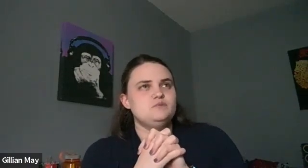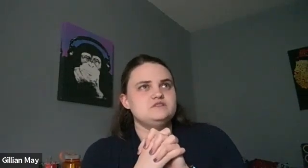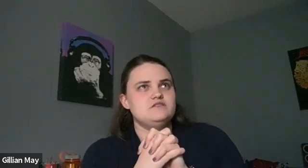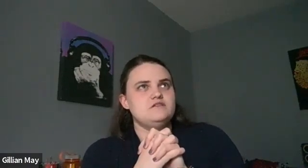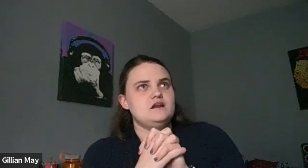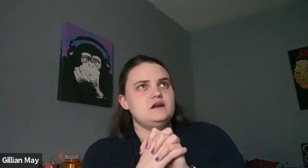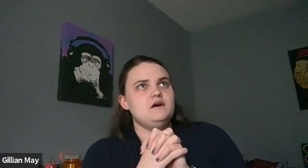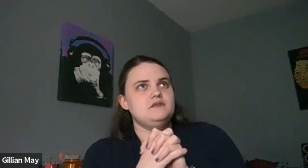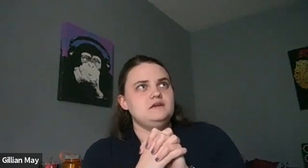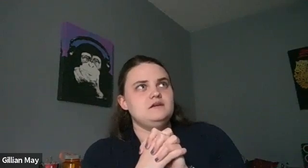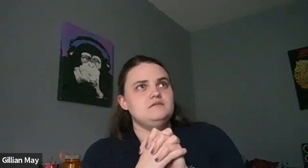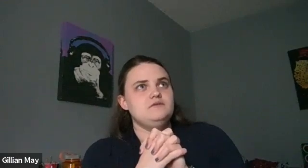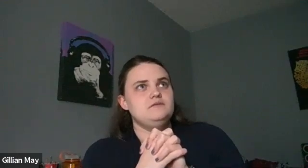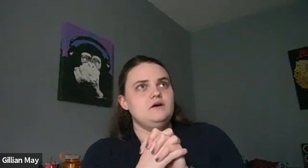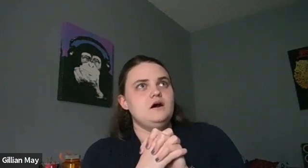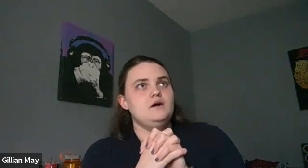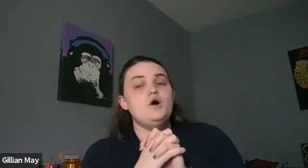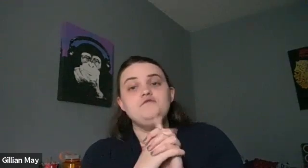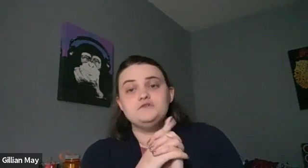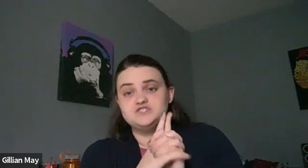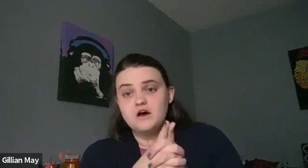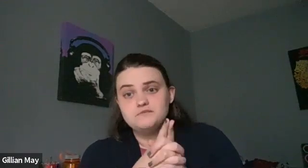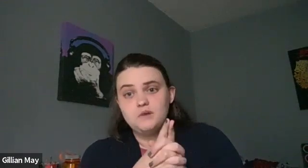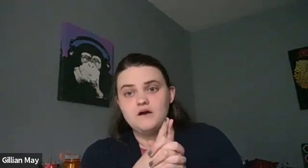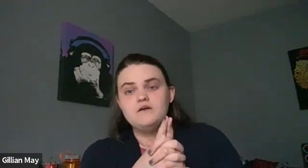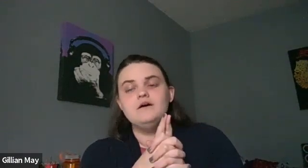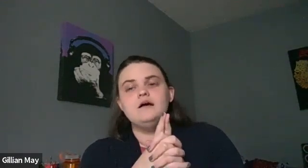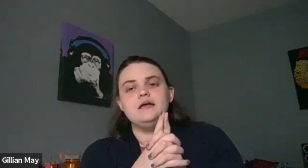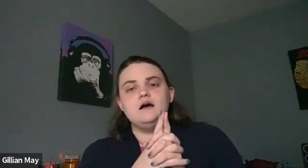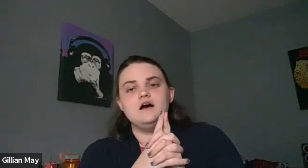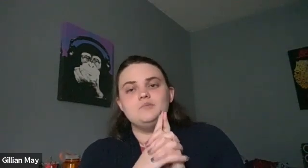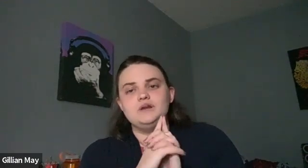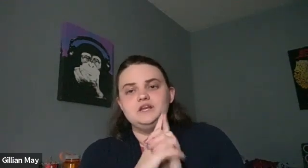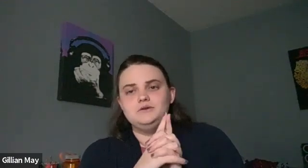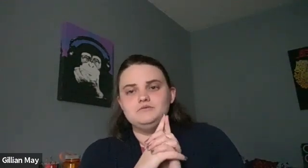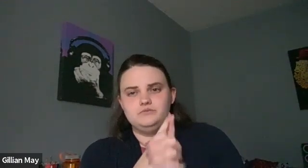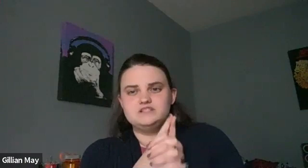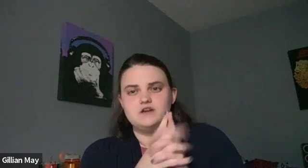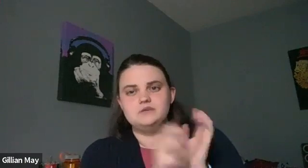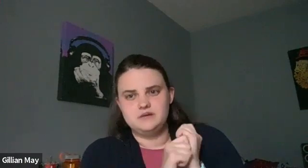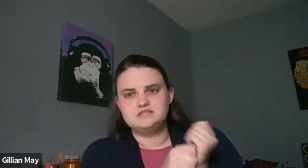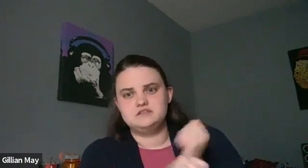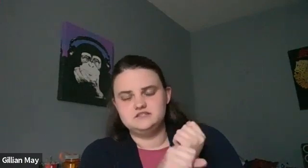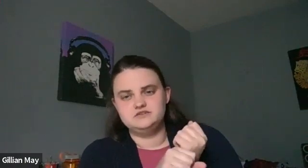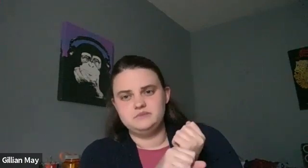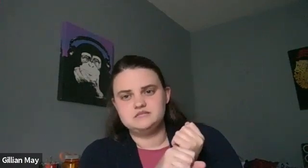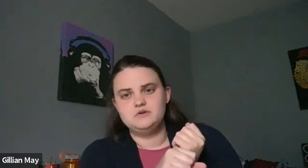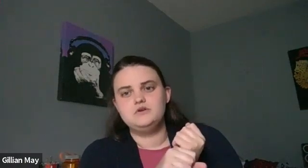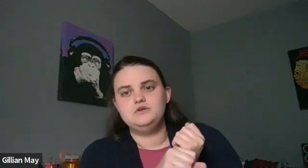sports are there that I'm not thinking of? For softball, when you describe it, you basically still do baseball. You